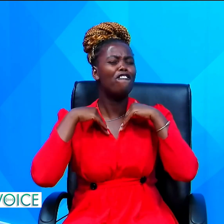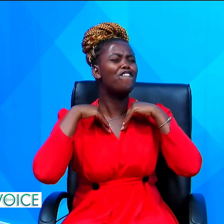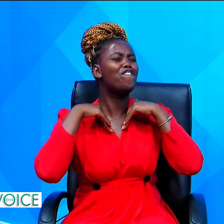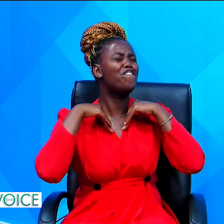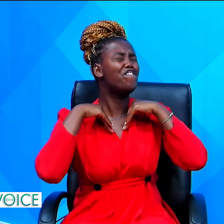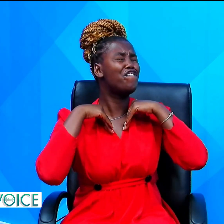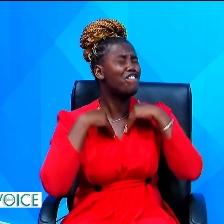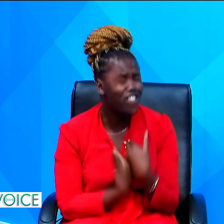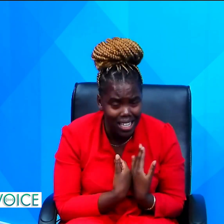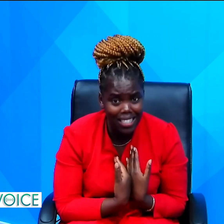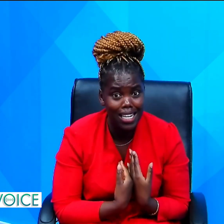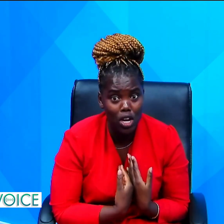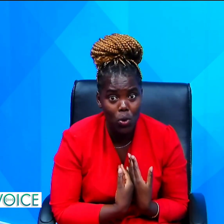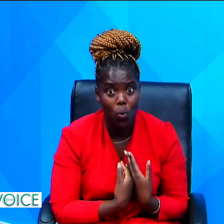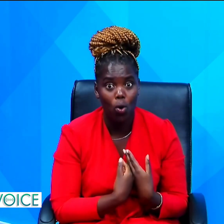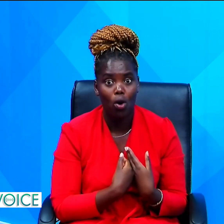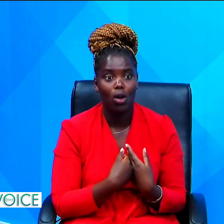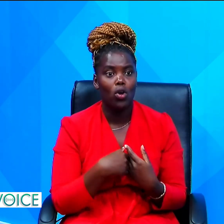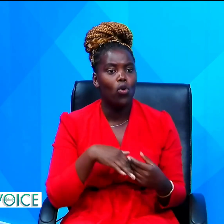you're very exhausted all the time,